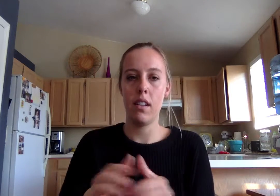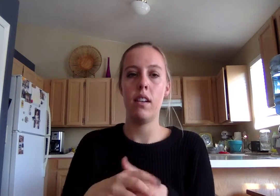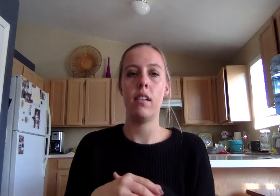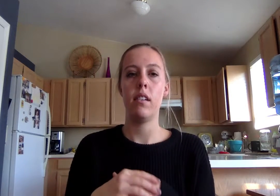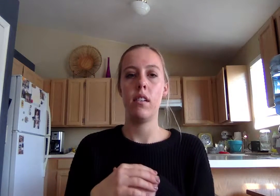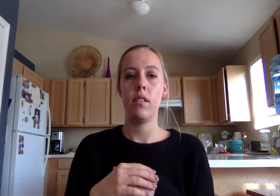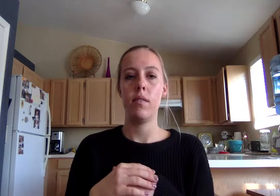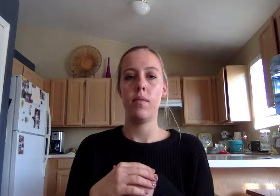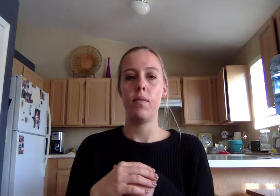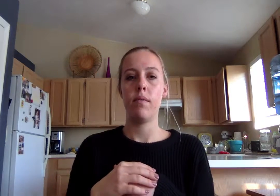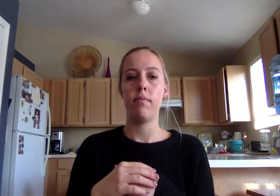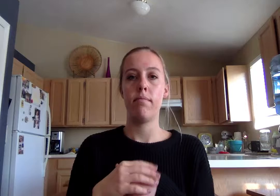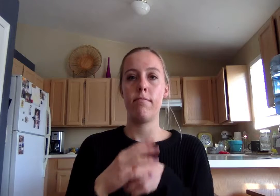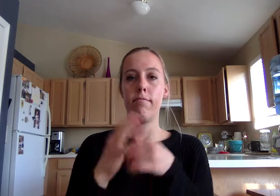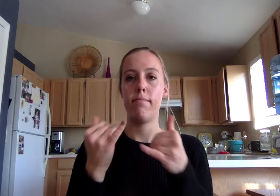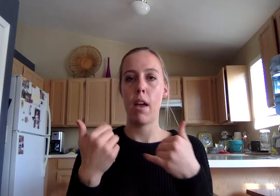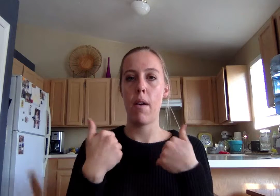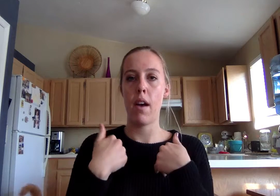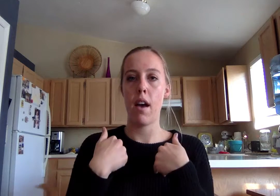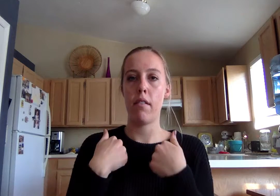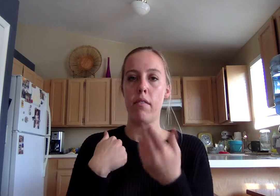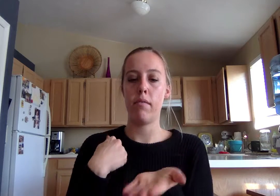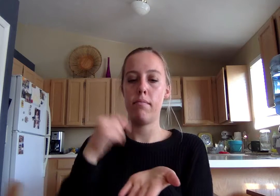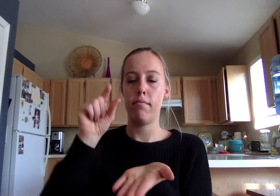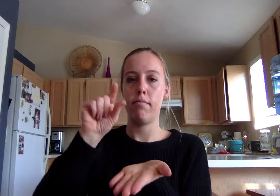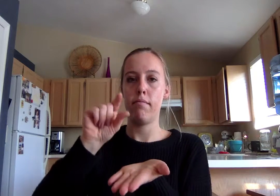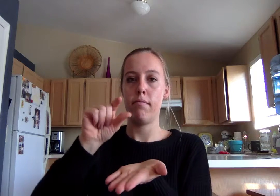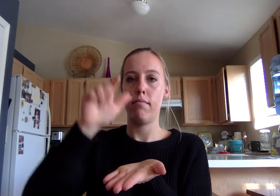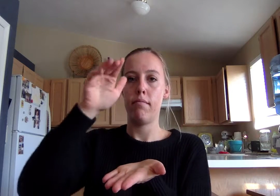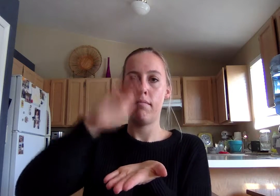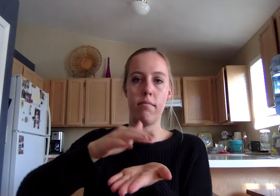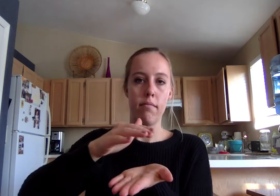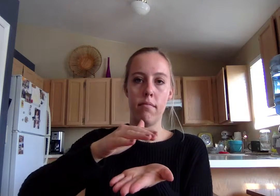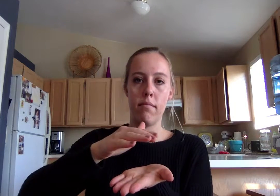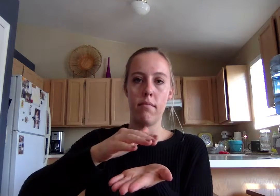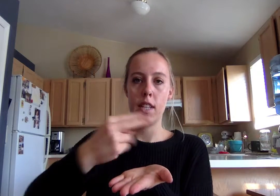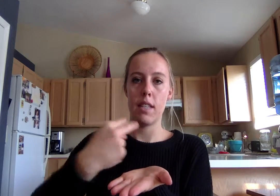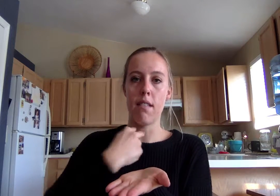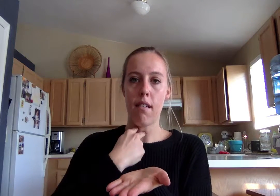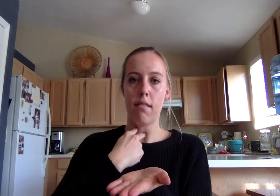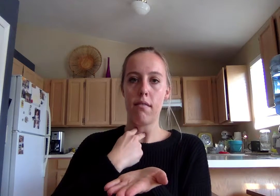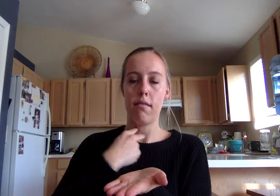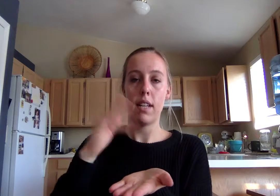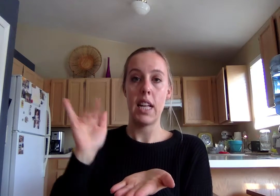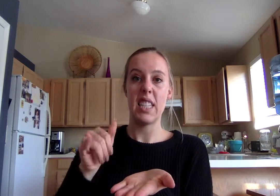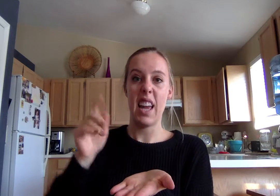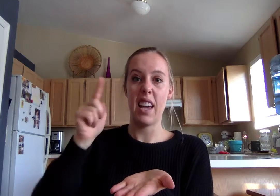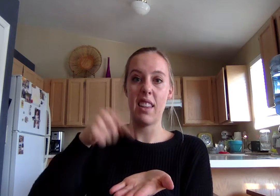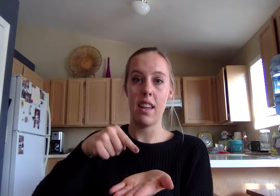So now I've got a pretty good seal to the bat. I don't think it's going anywhere, but it's still very